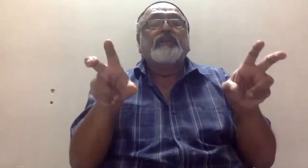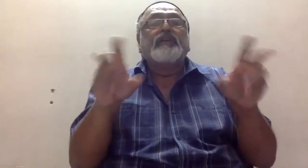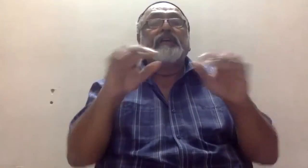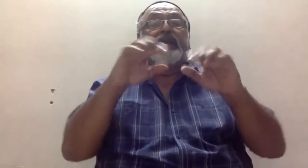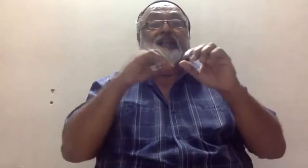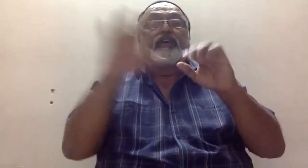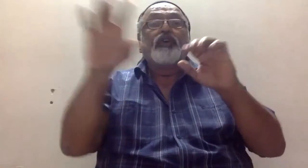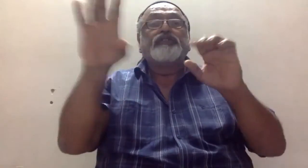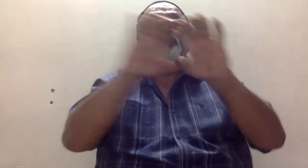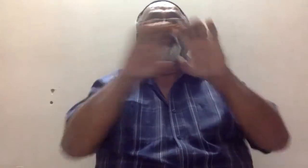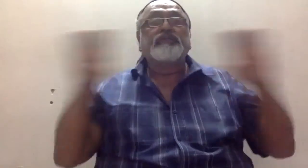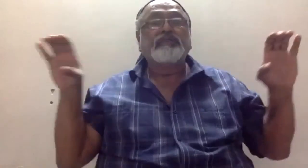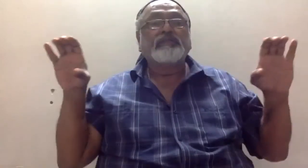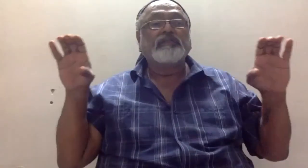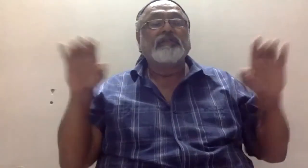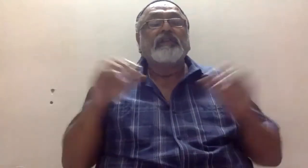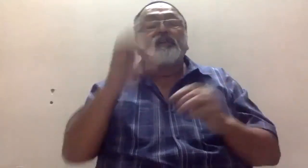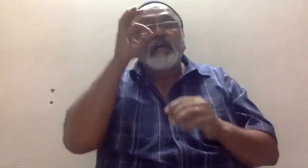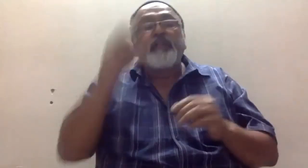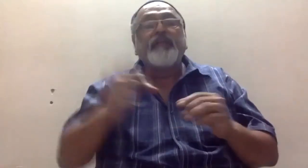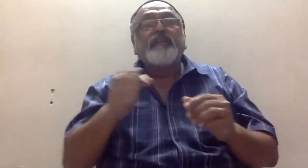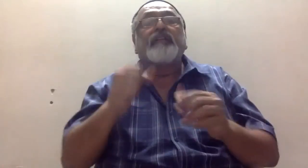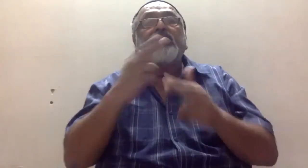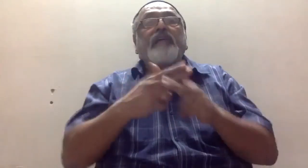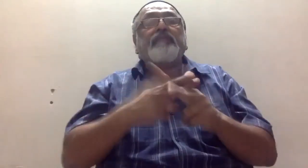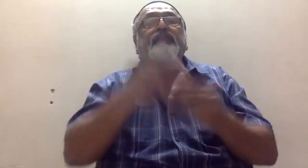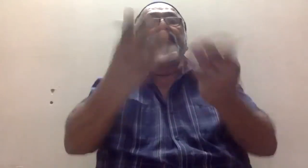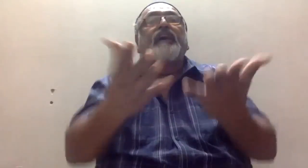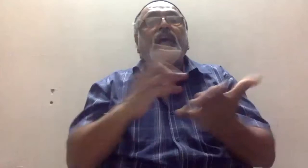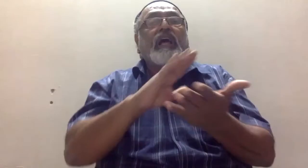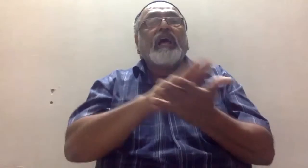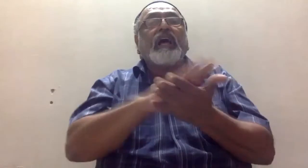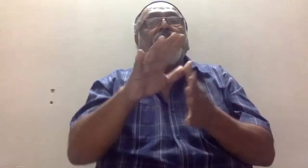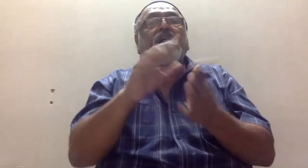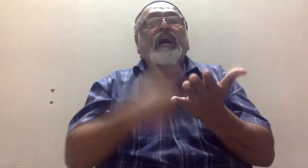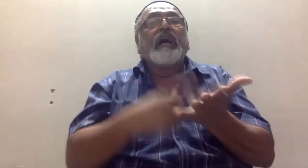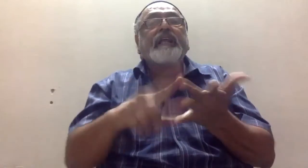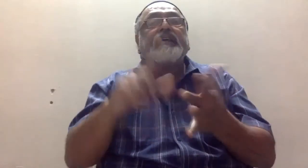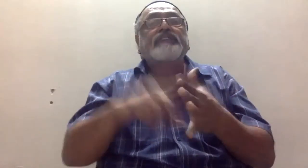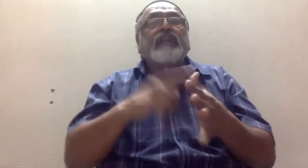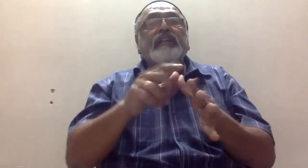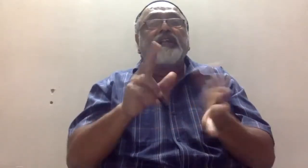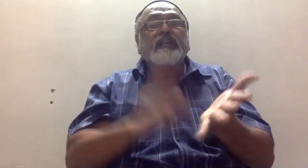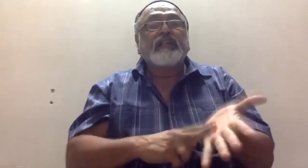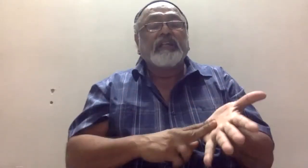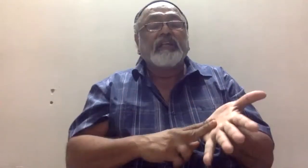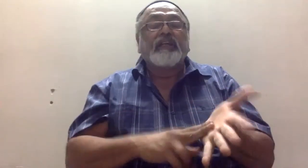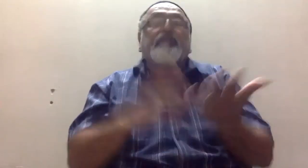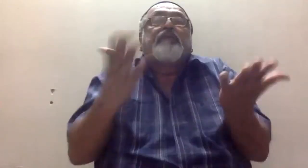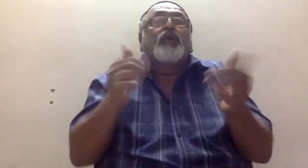And the Gandhiji gave them a name Harijan. Well, it may have been a very good meaning term being given to them, but